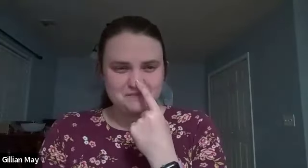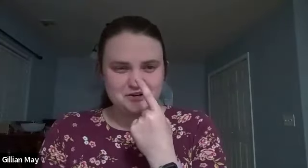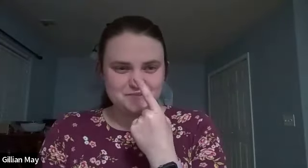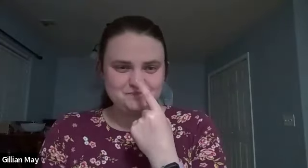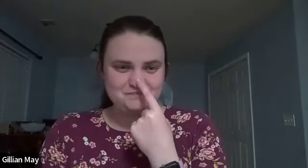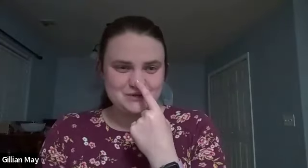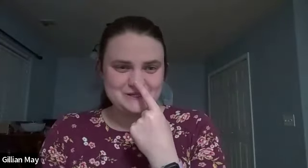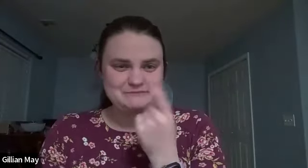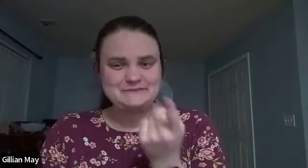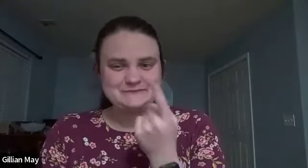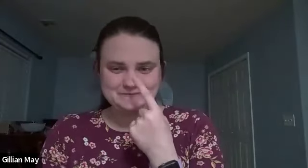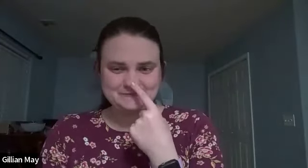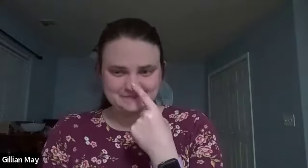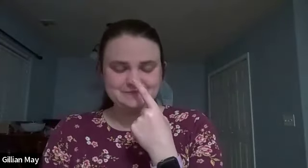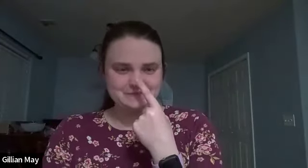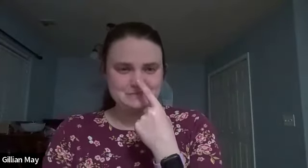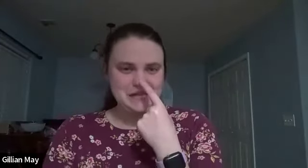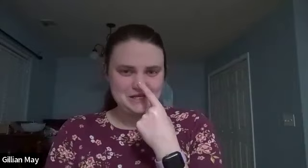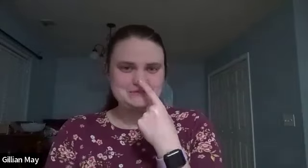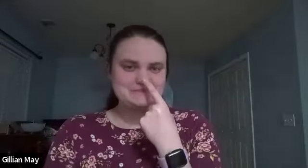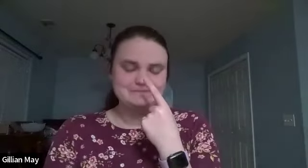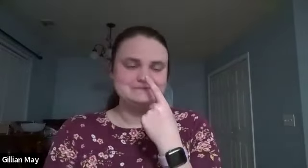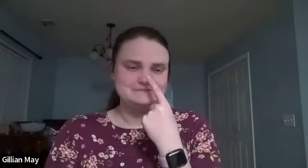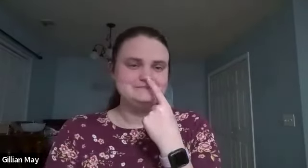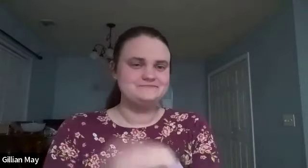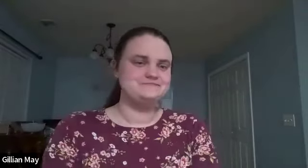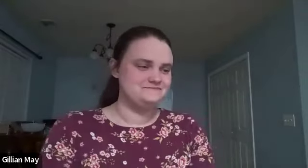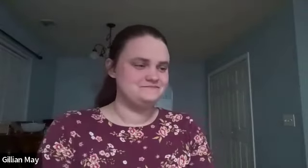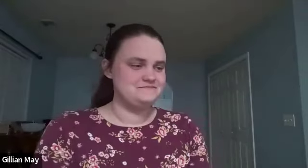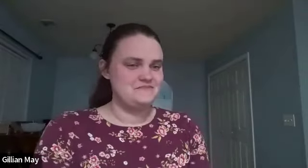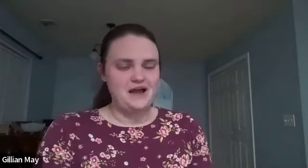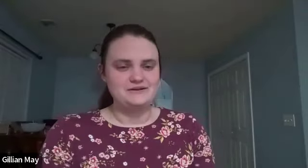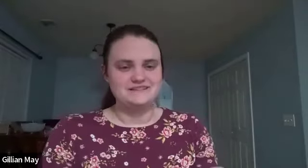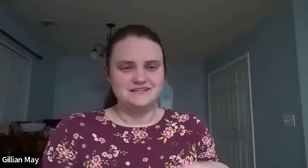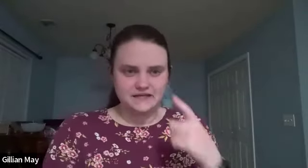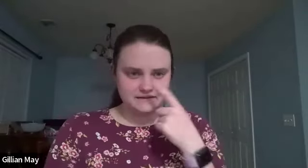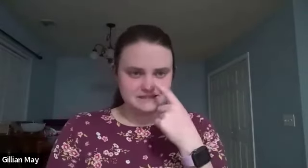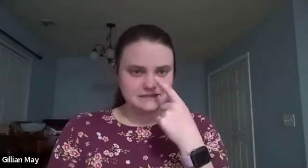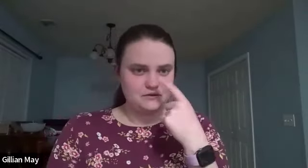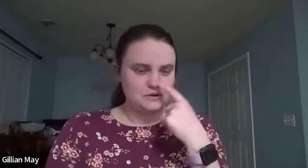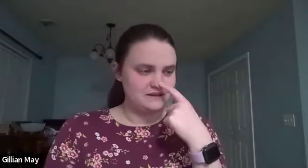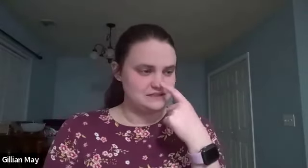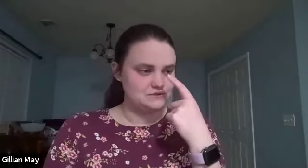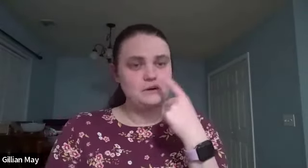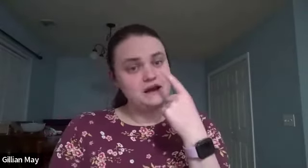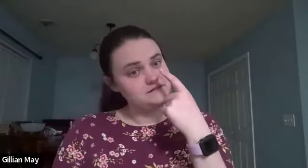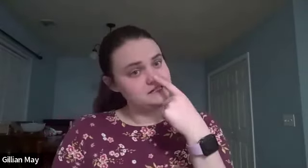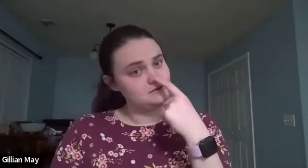your nose. Nosy. Nosy. I always think that's funny. That's another one that's used quite often at school